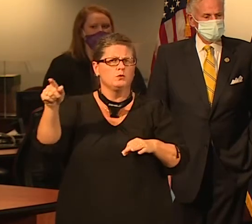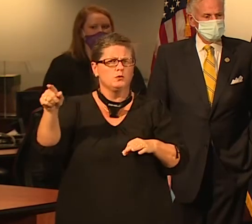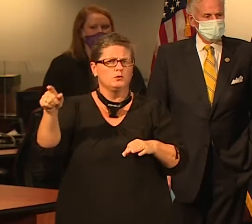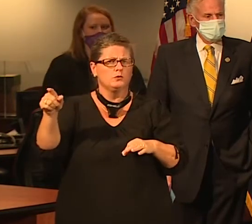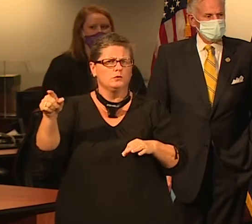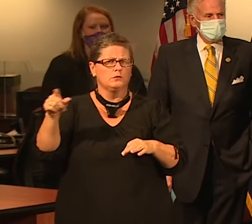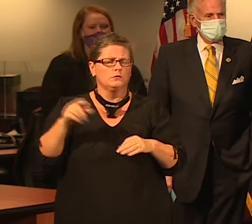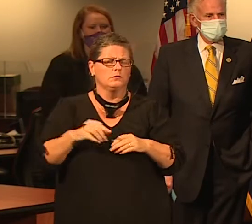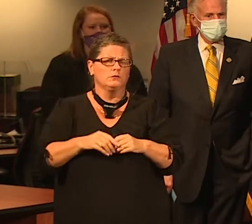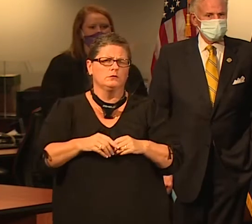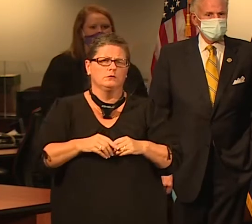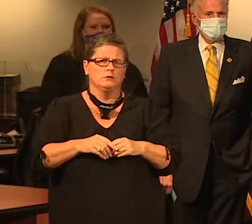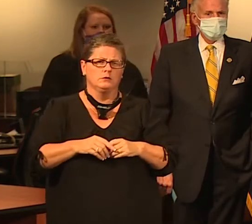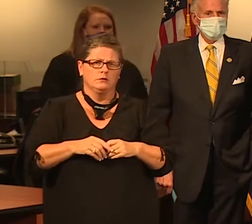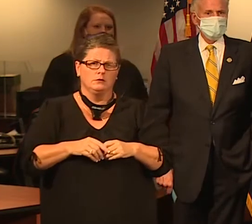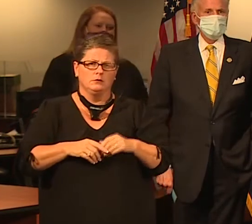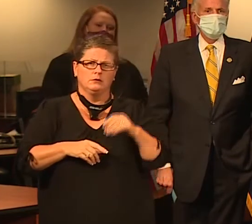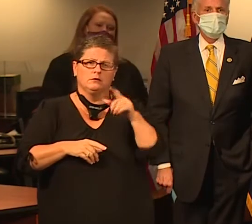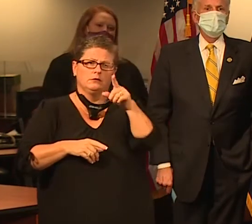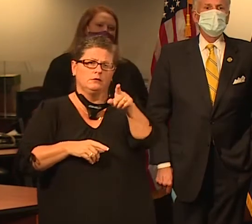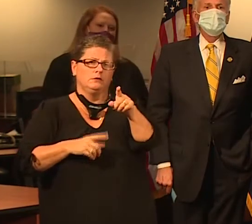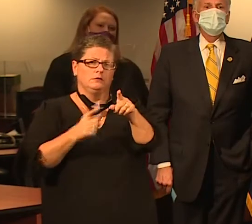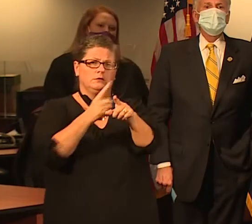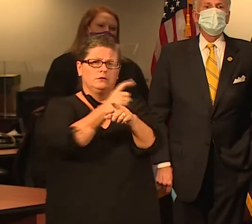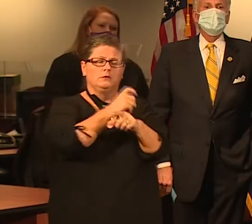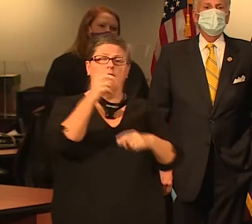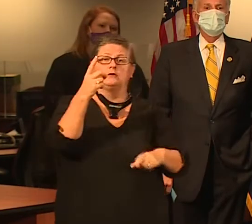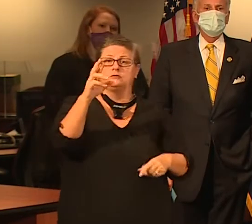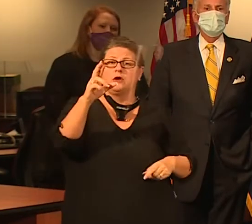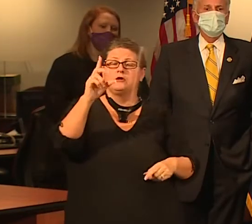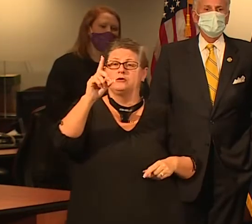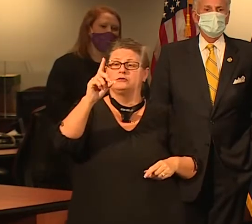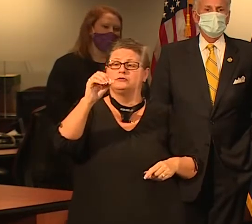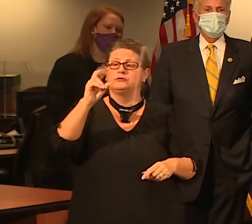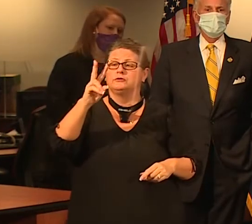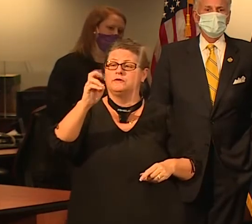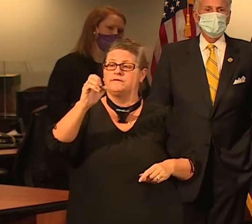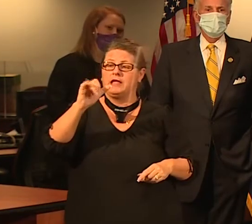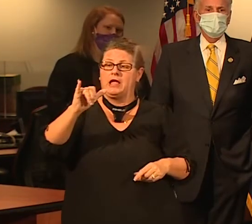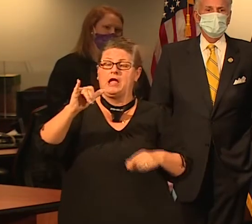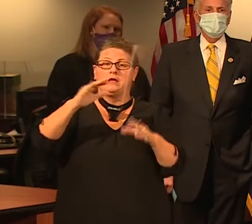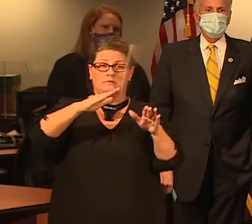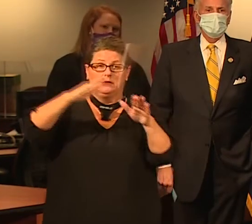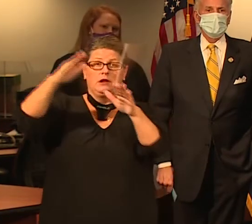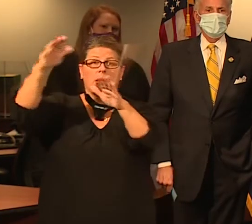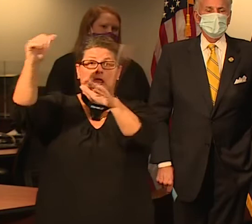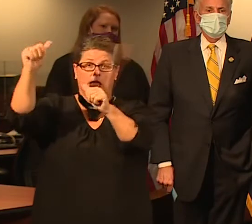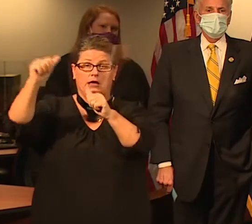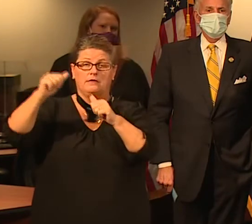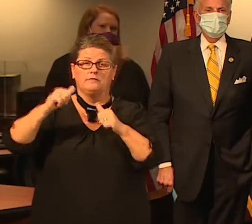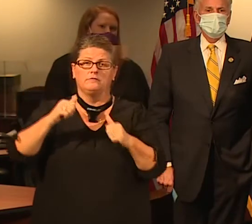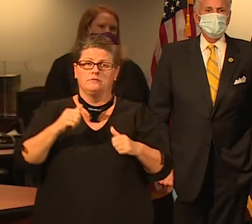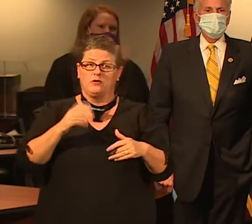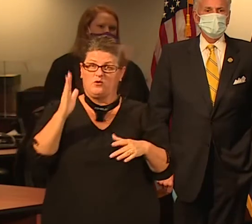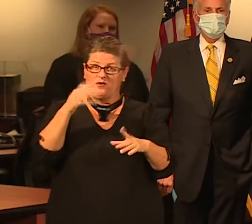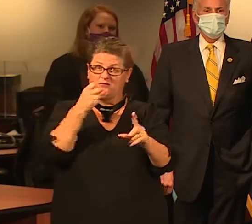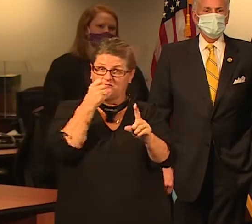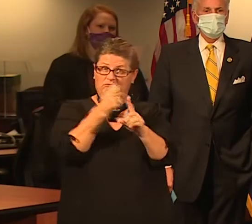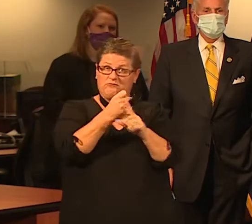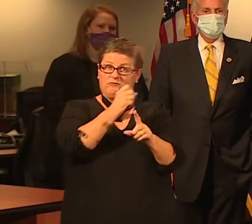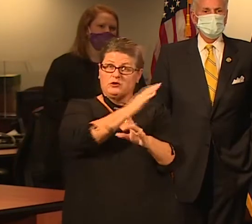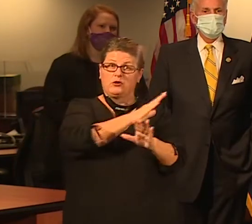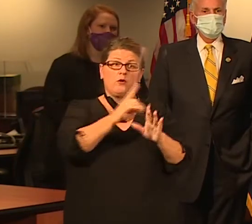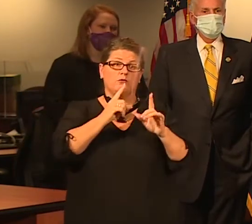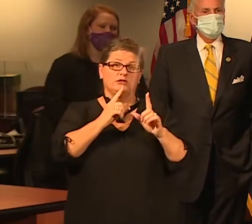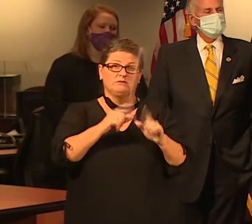across the state. Director, while you're up there, so Dr. Duvay's departure, how will that affect the agency's response, especially if you don't know who